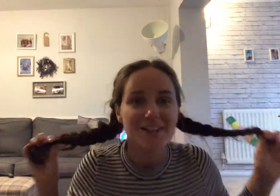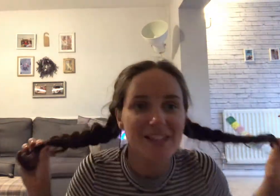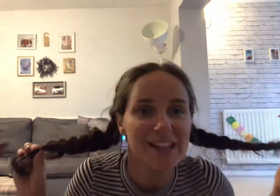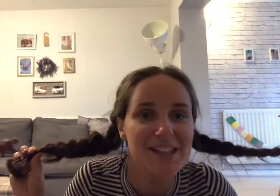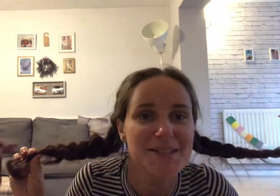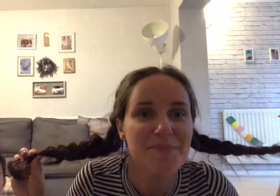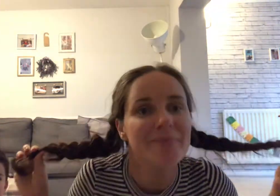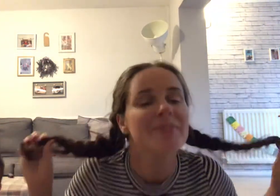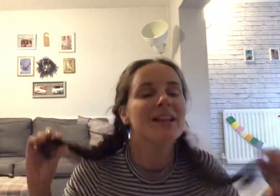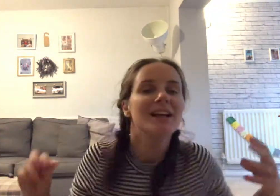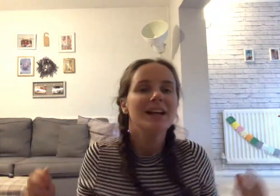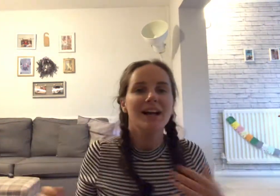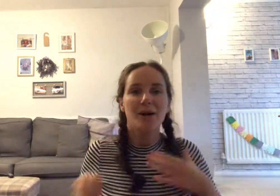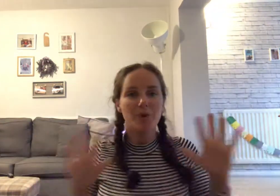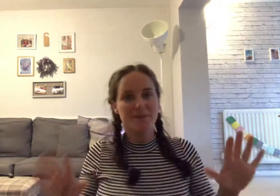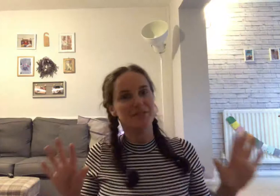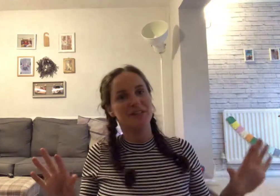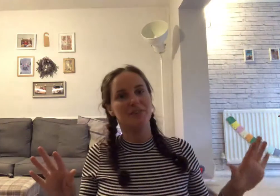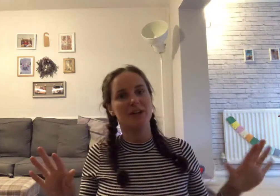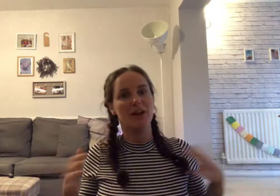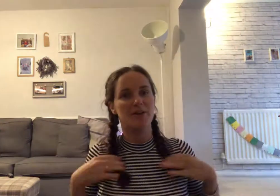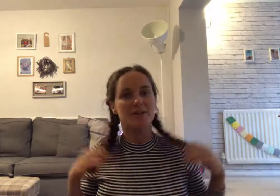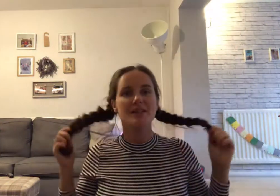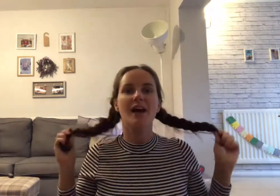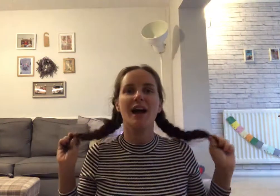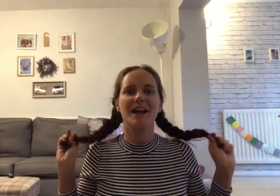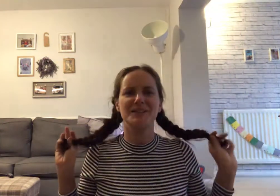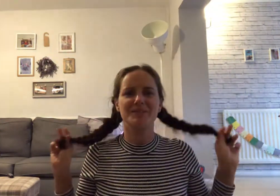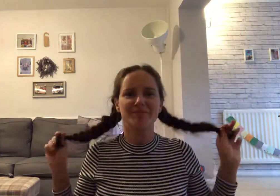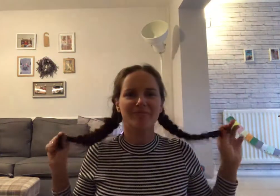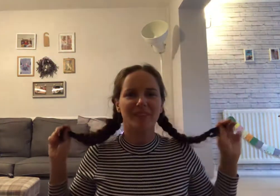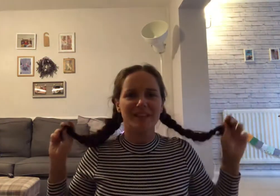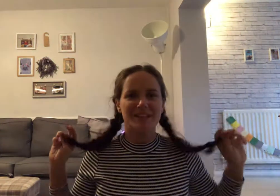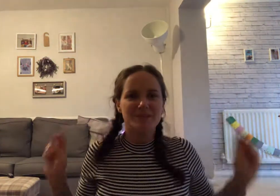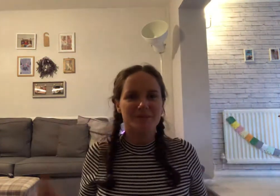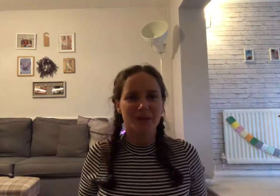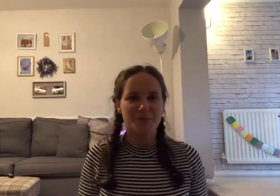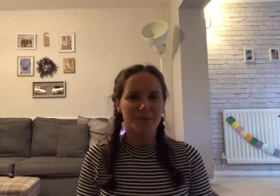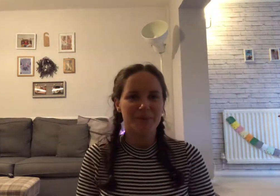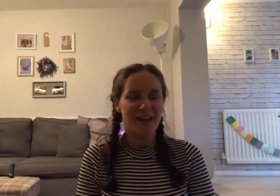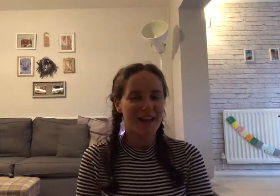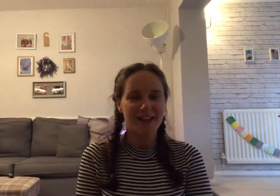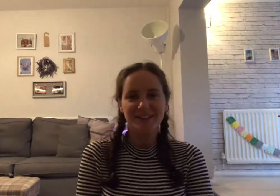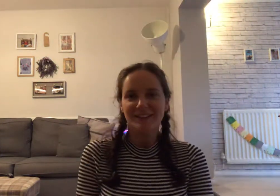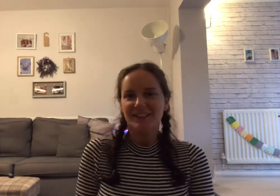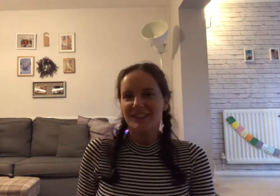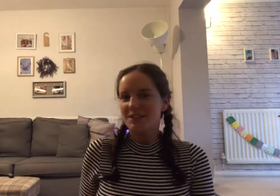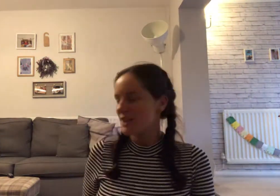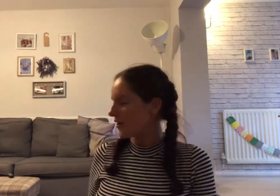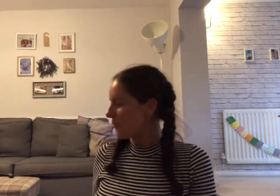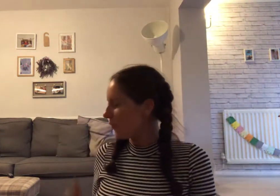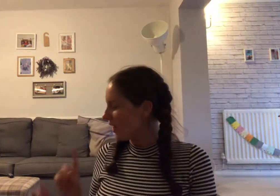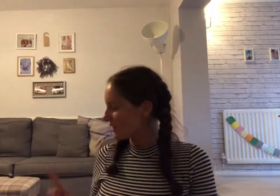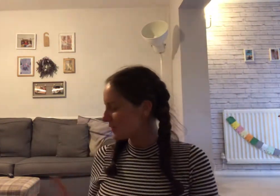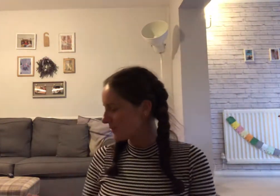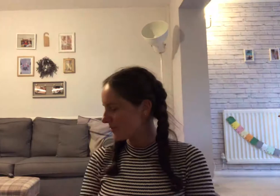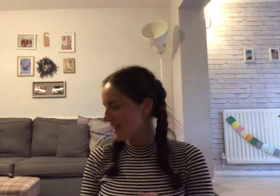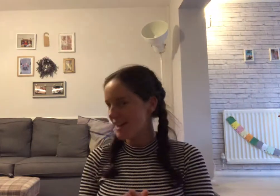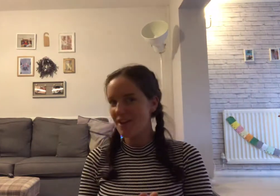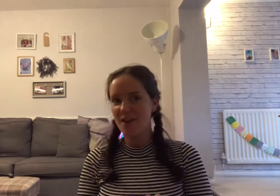like this. I promise I've got different clothes, and sometimes brush my hair. So, what story